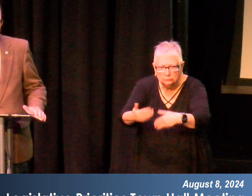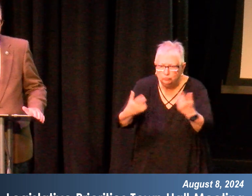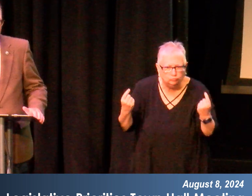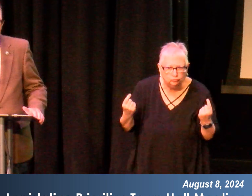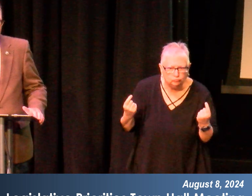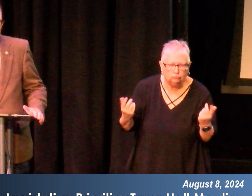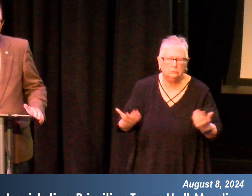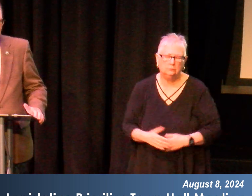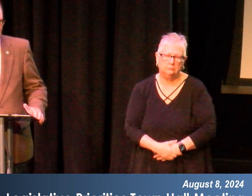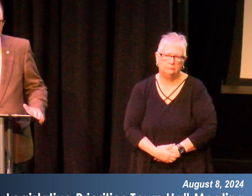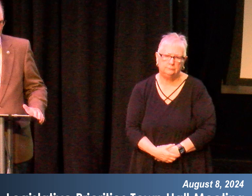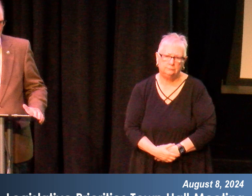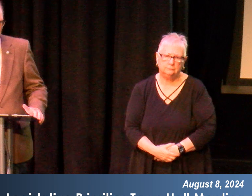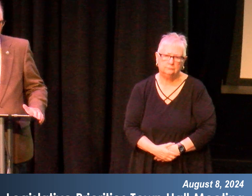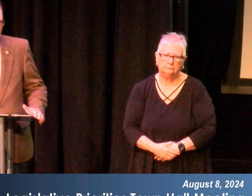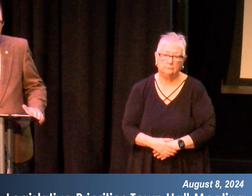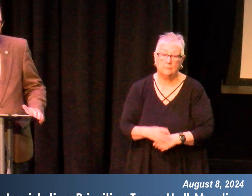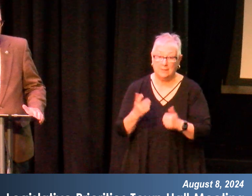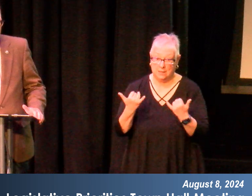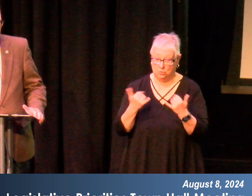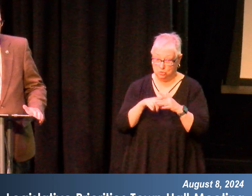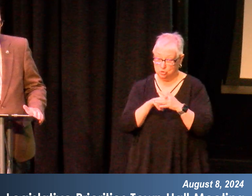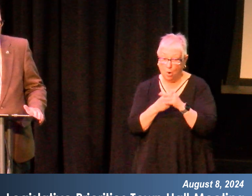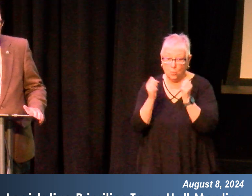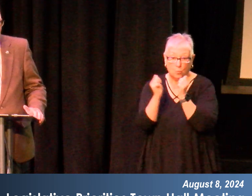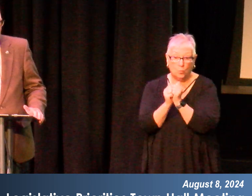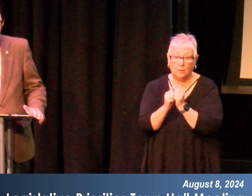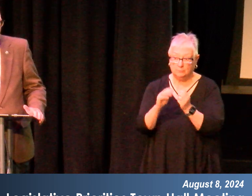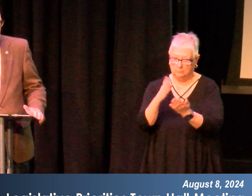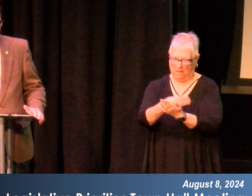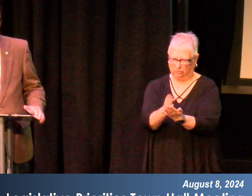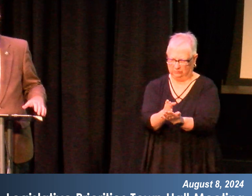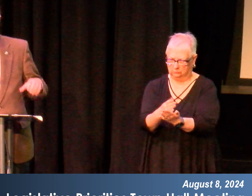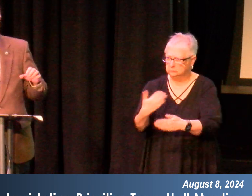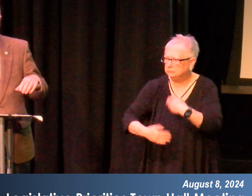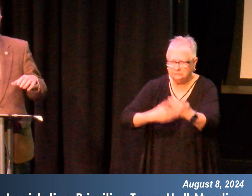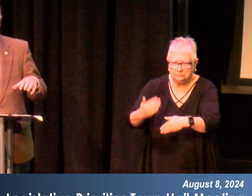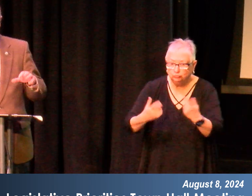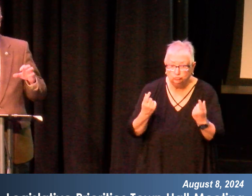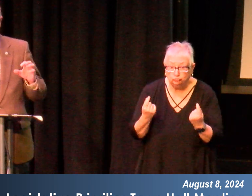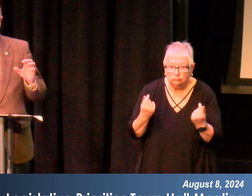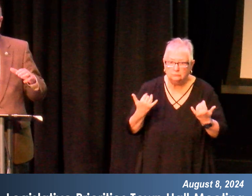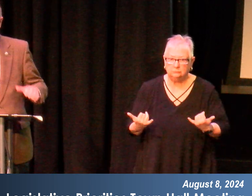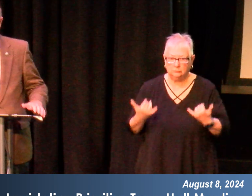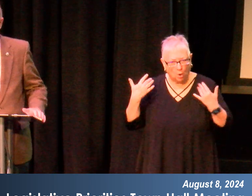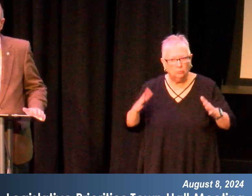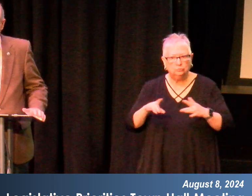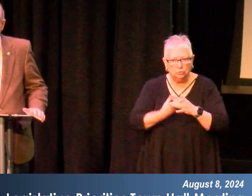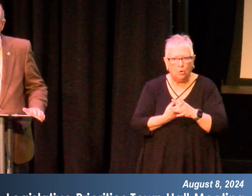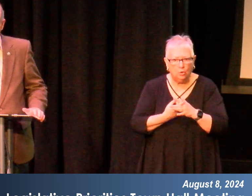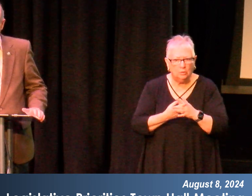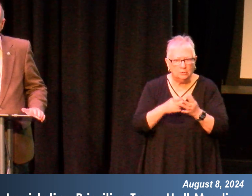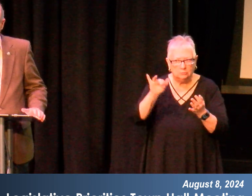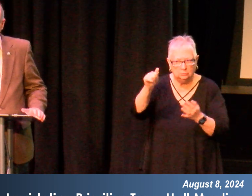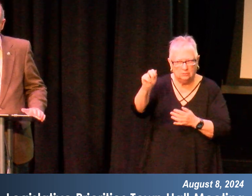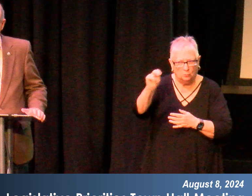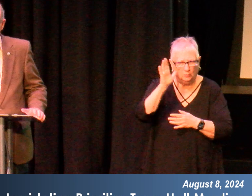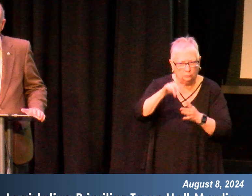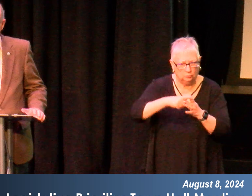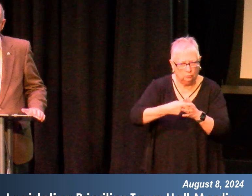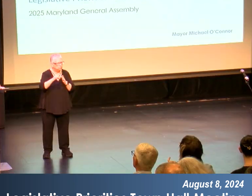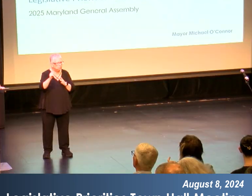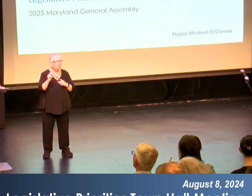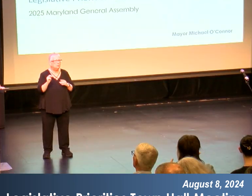budget process in January, so it may seem like having a conversation like this in the beginning of